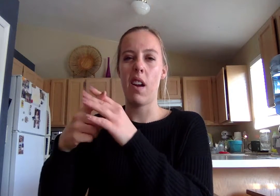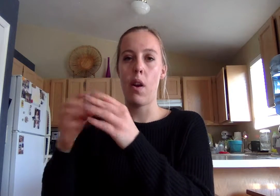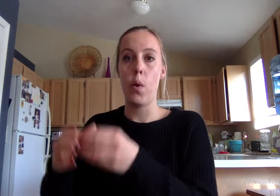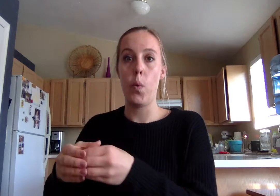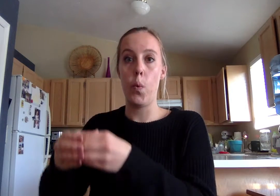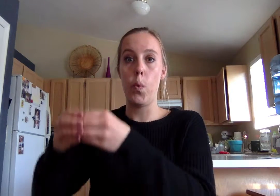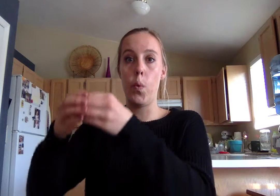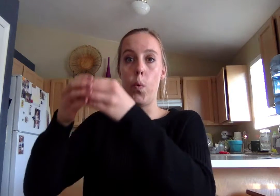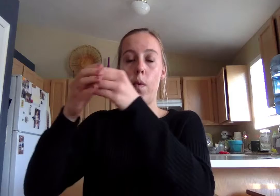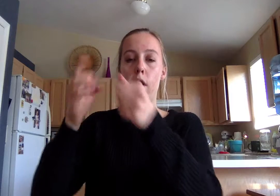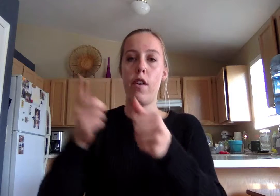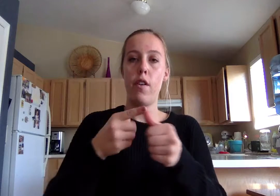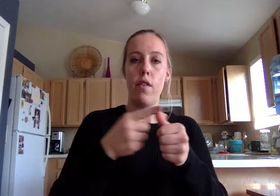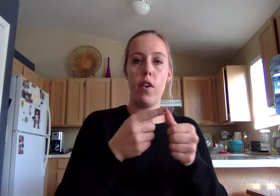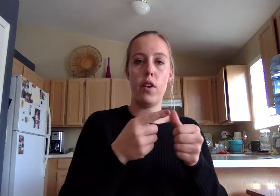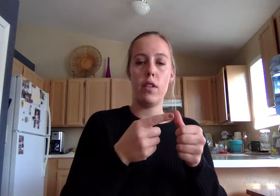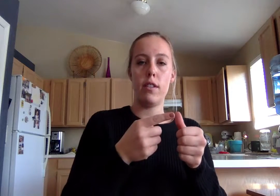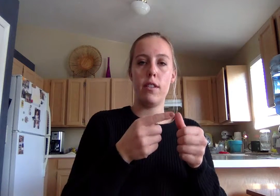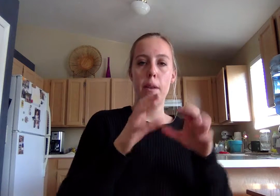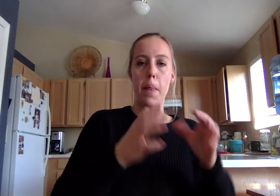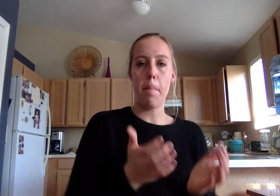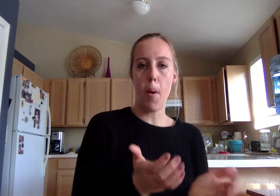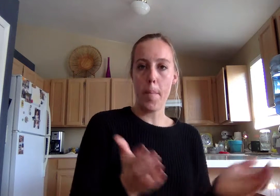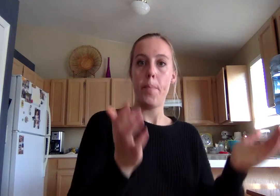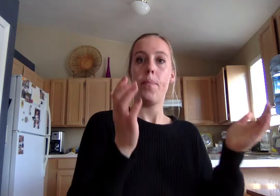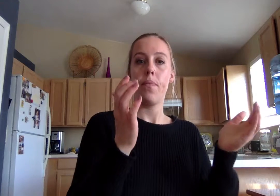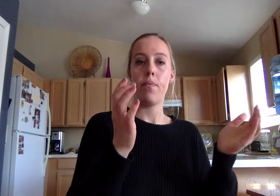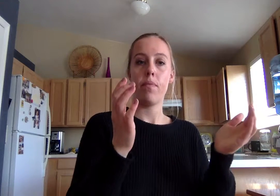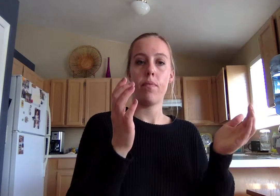bowl. Probably move this.